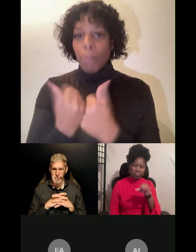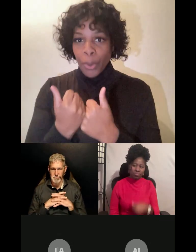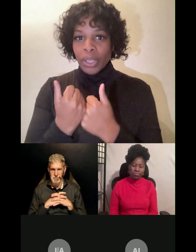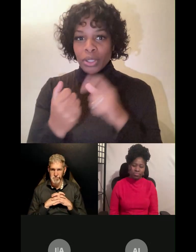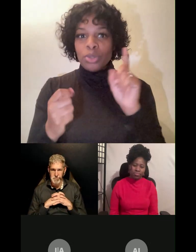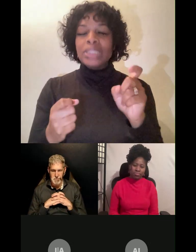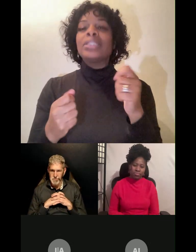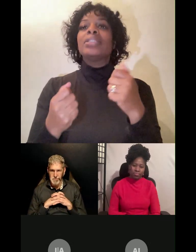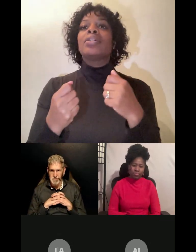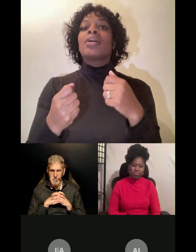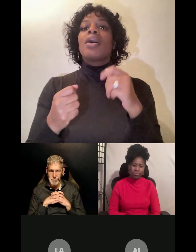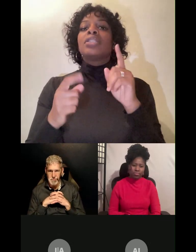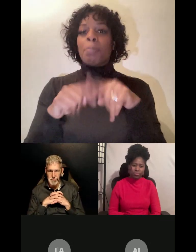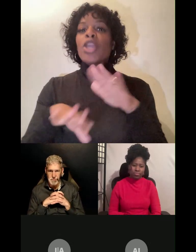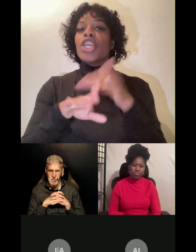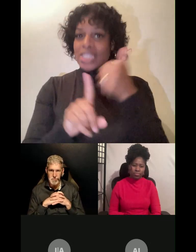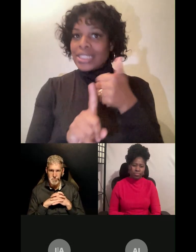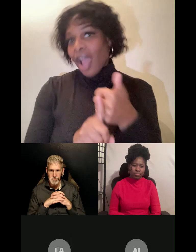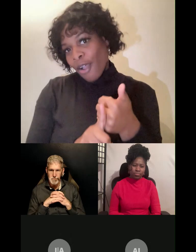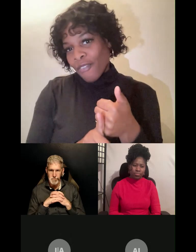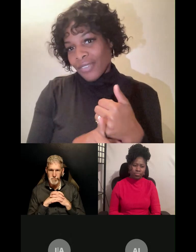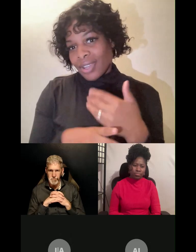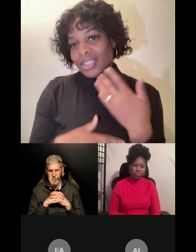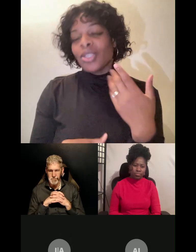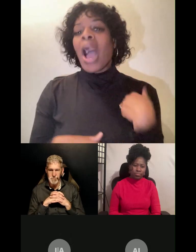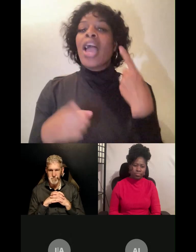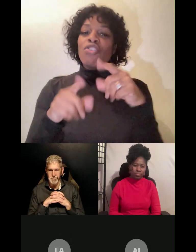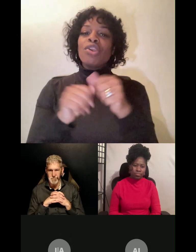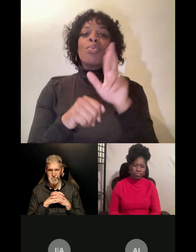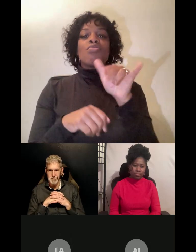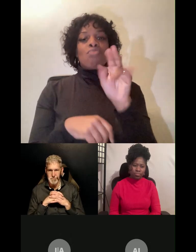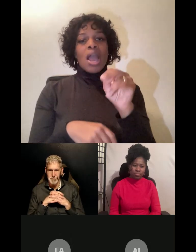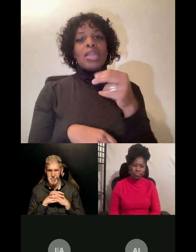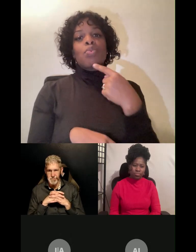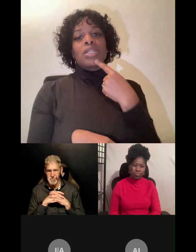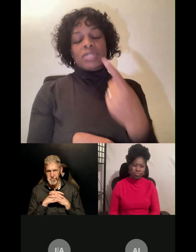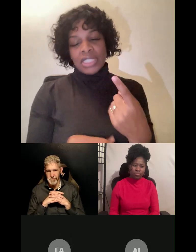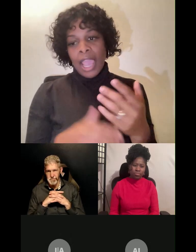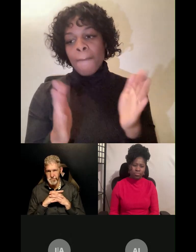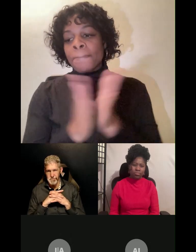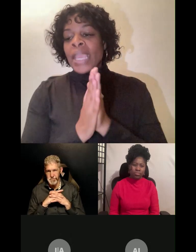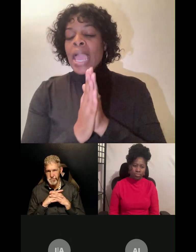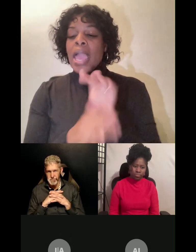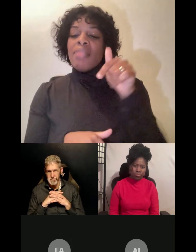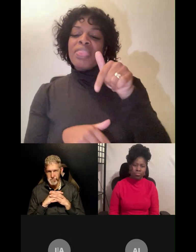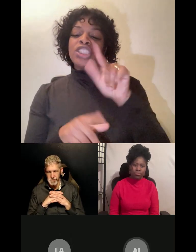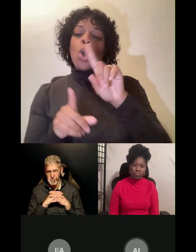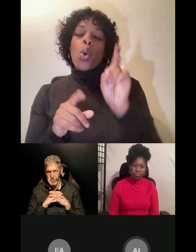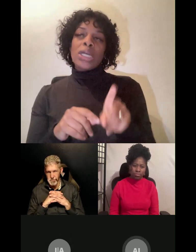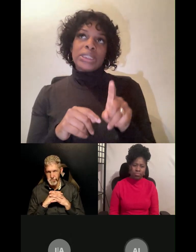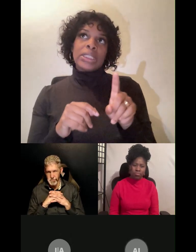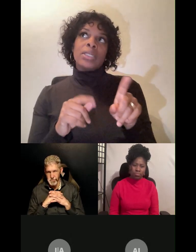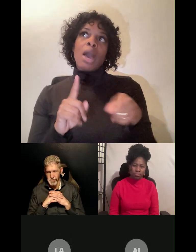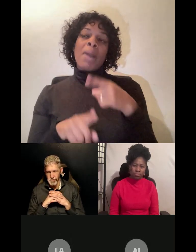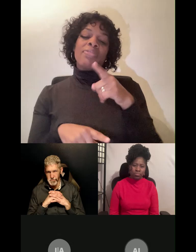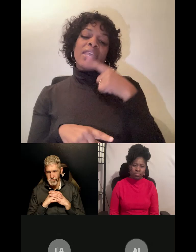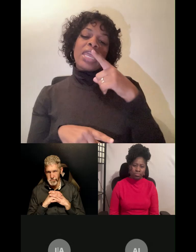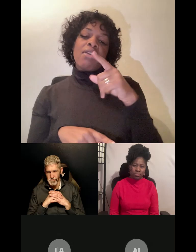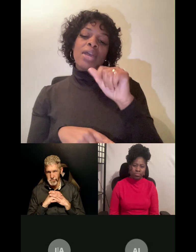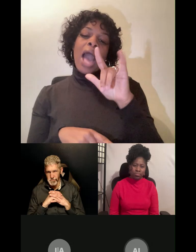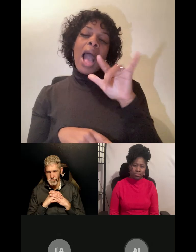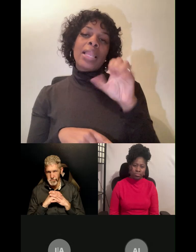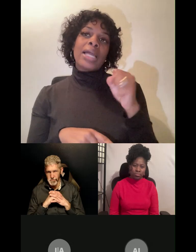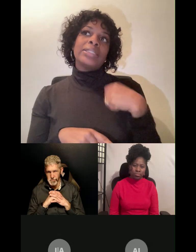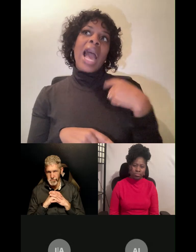life support. You need to depend on yourself. So I agree with Ryan what they saying. And this question about